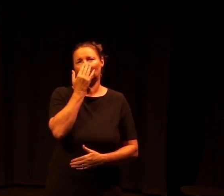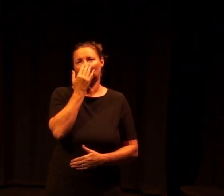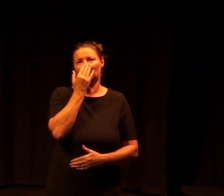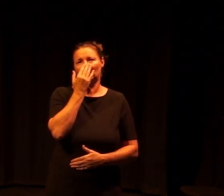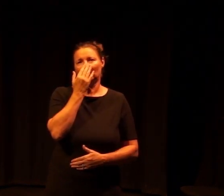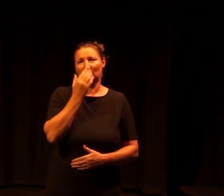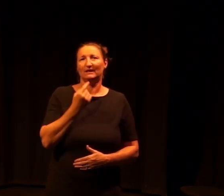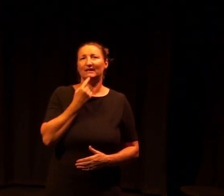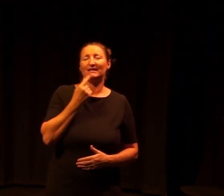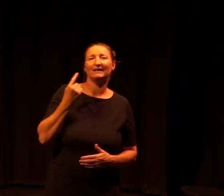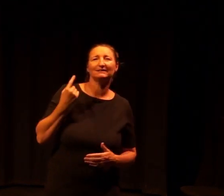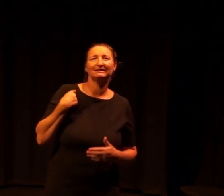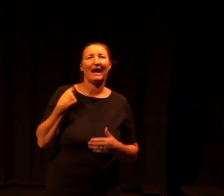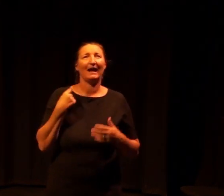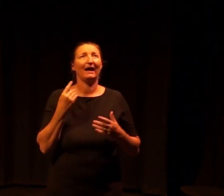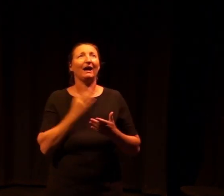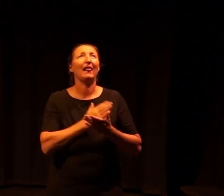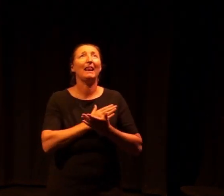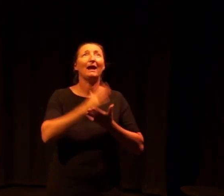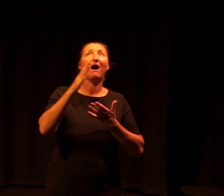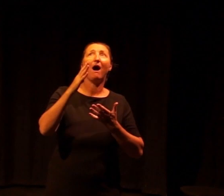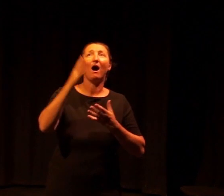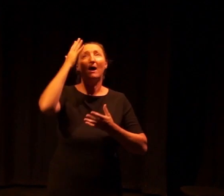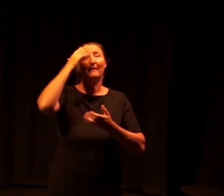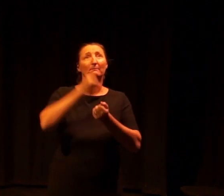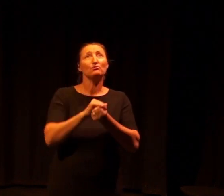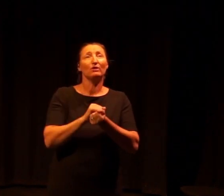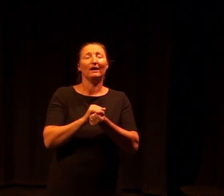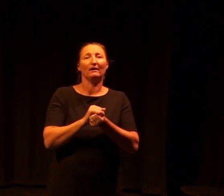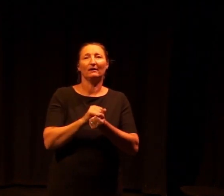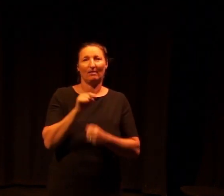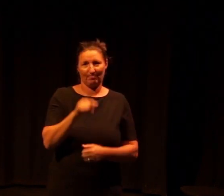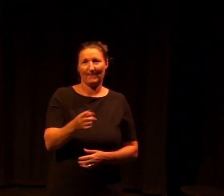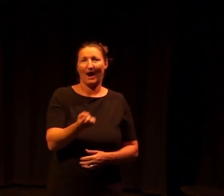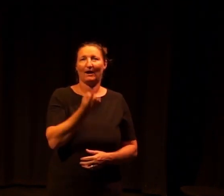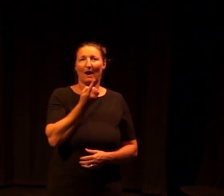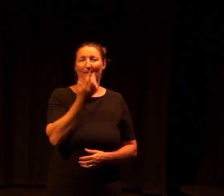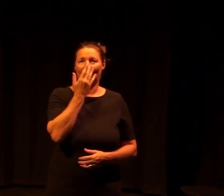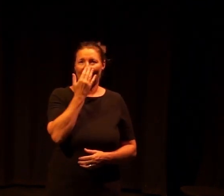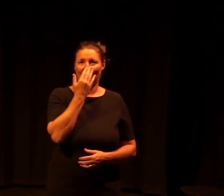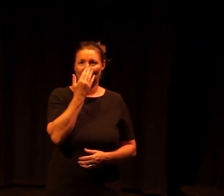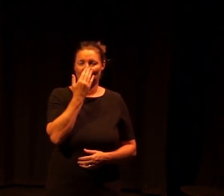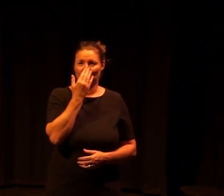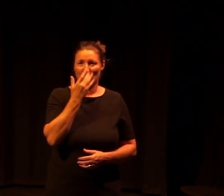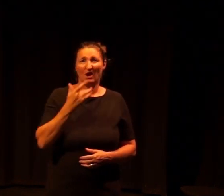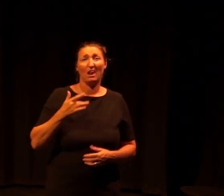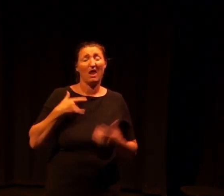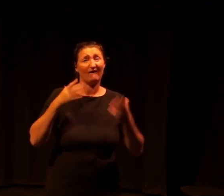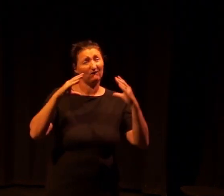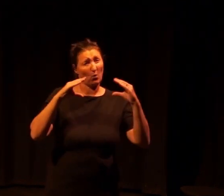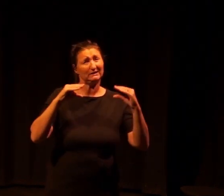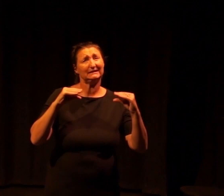but ancient past crystal clear. That's coming of age. Life forces dimmer, all joys a distant